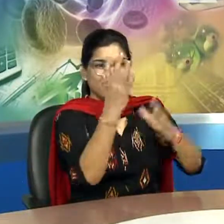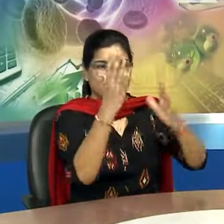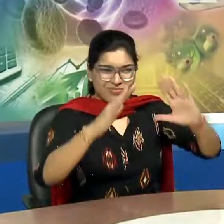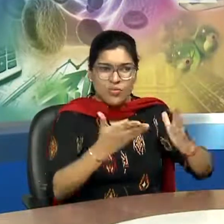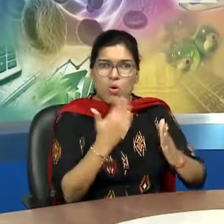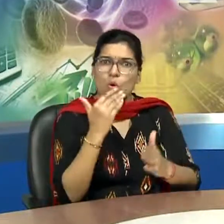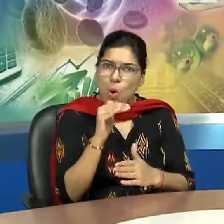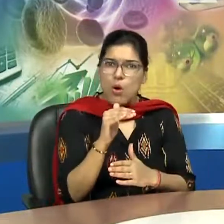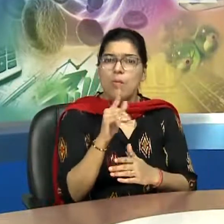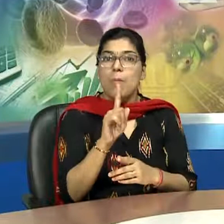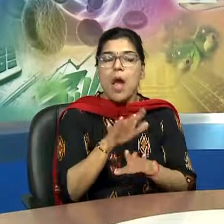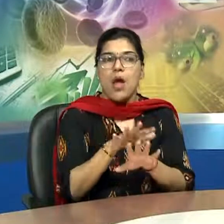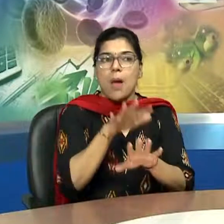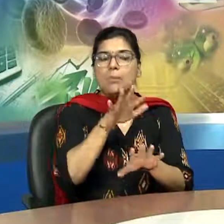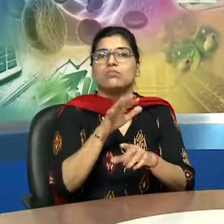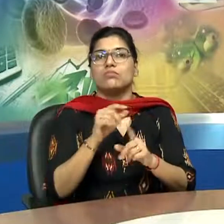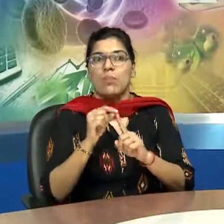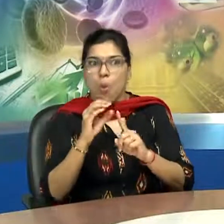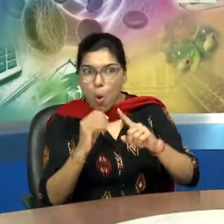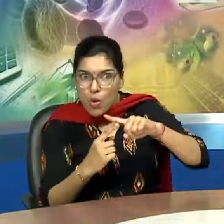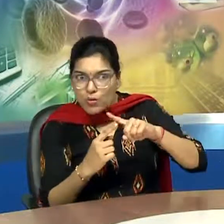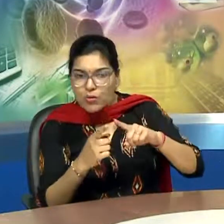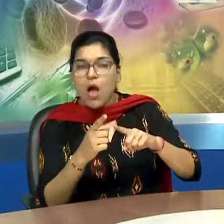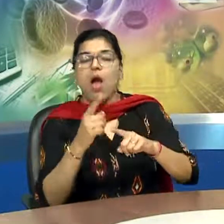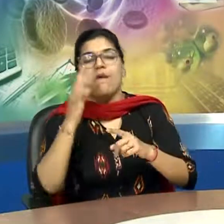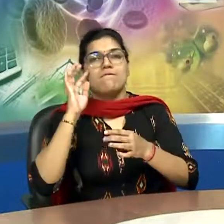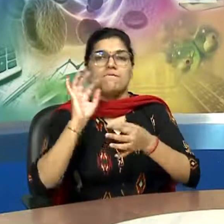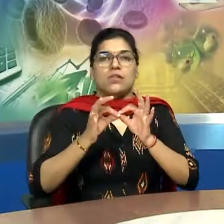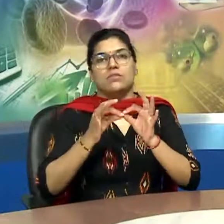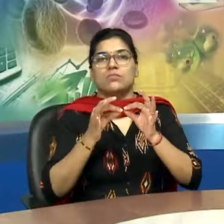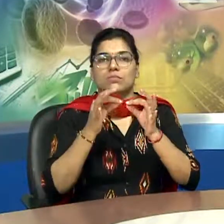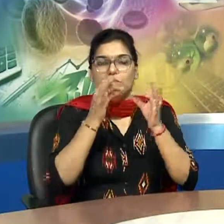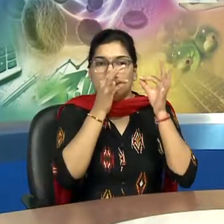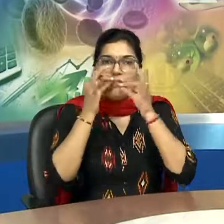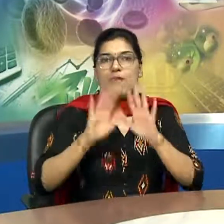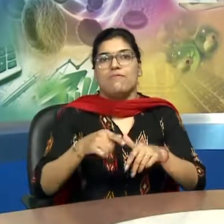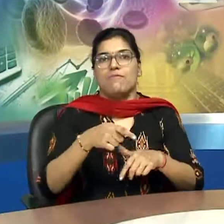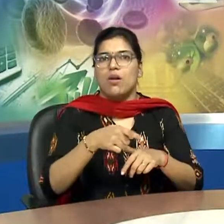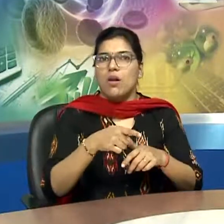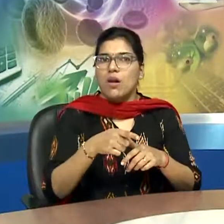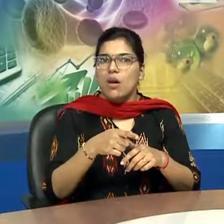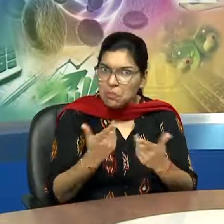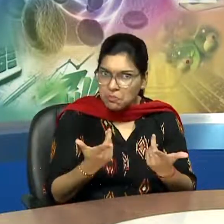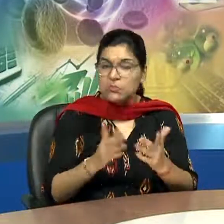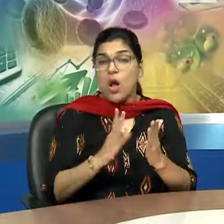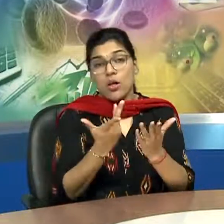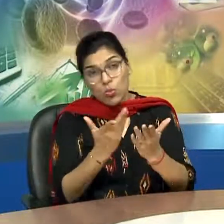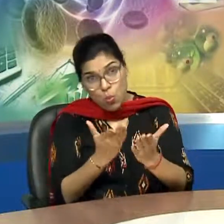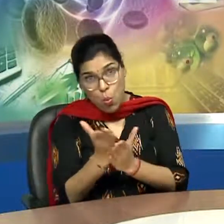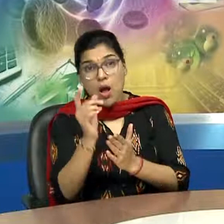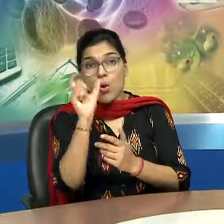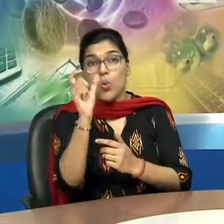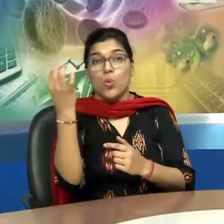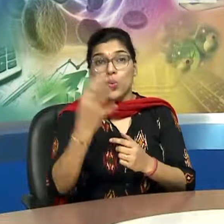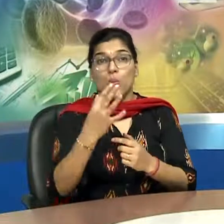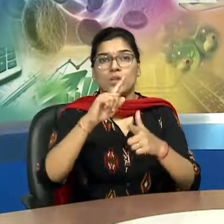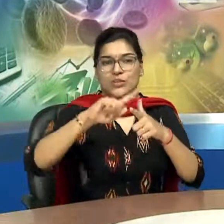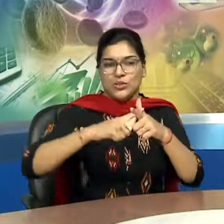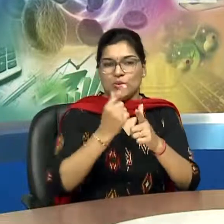many meaning. It can be considered as a flower pot or the pot in the